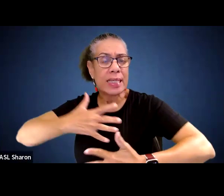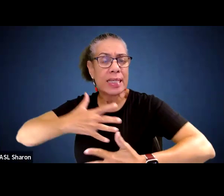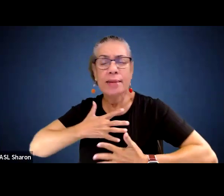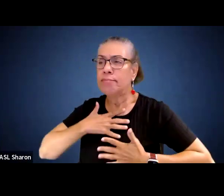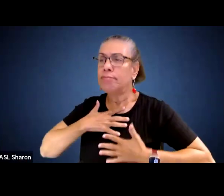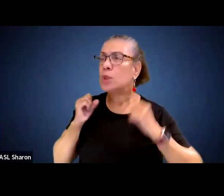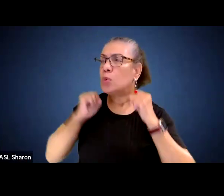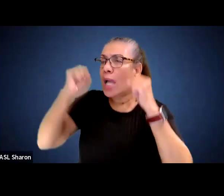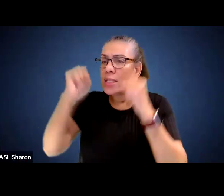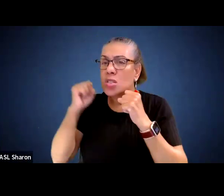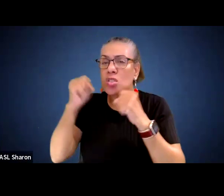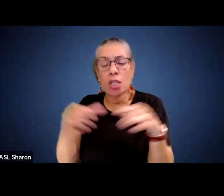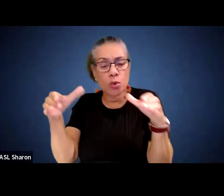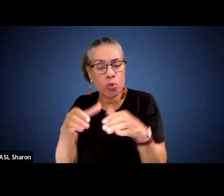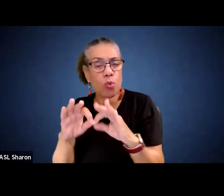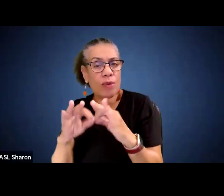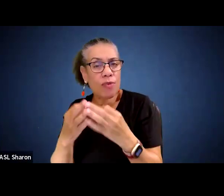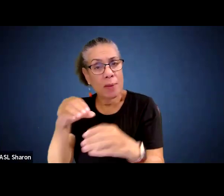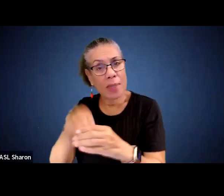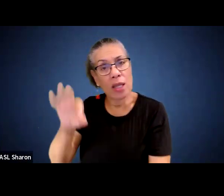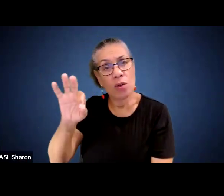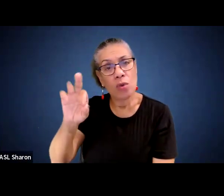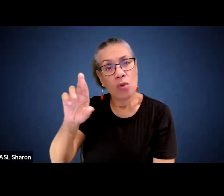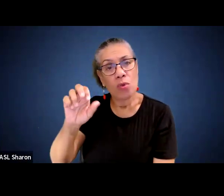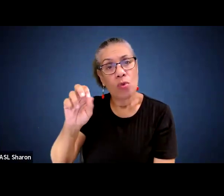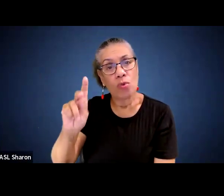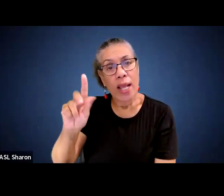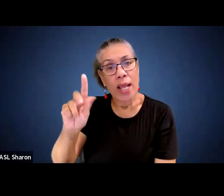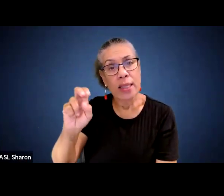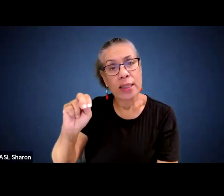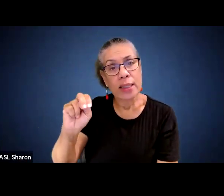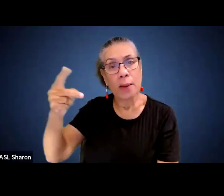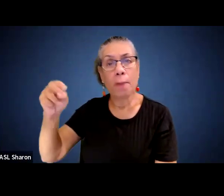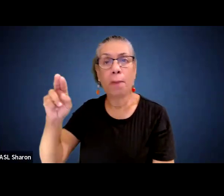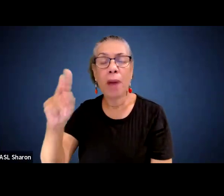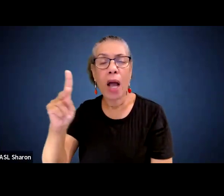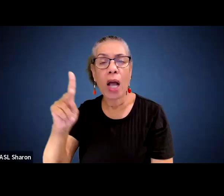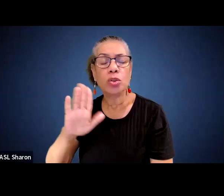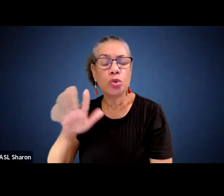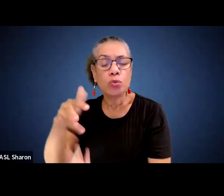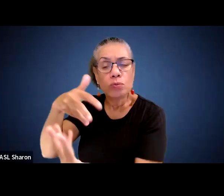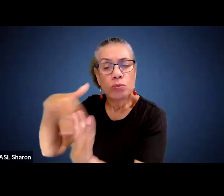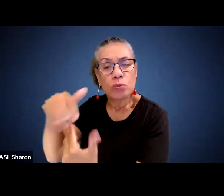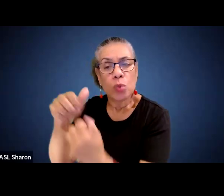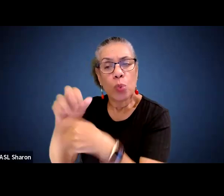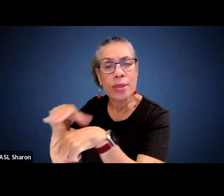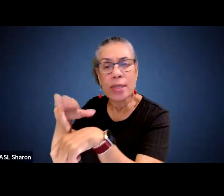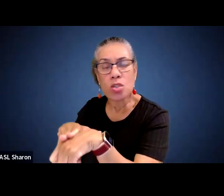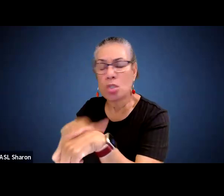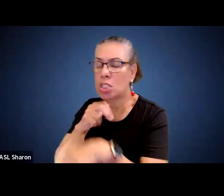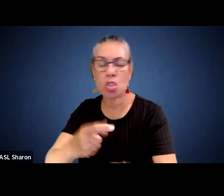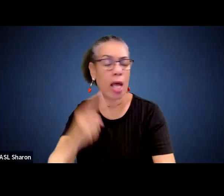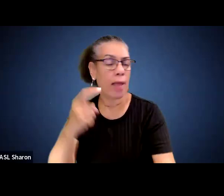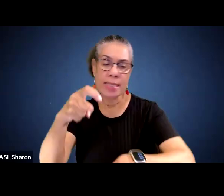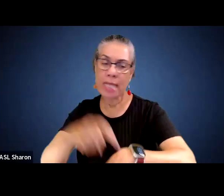with family in Franklin Park, to commune with nature. This is not the time to be doing